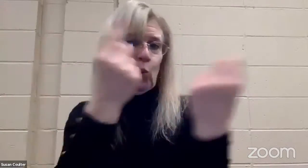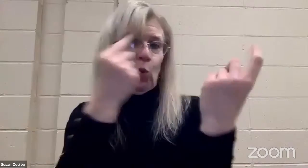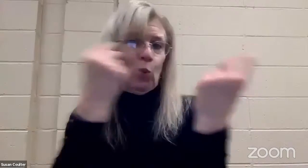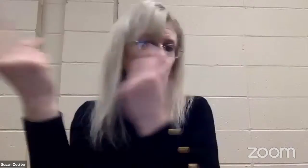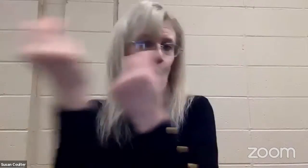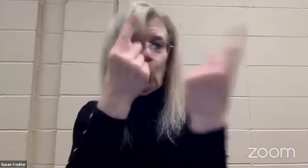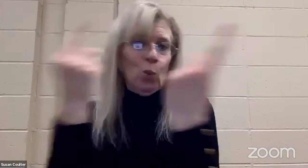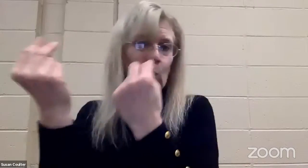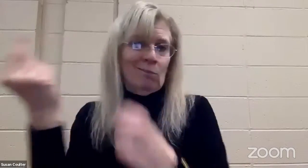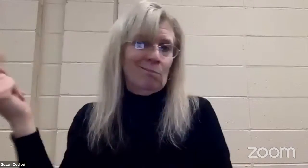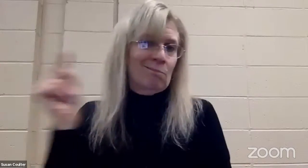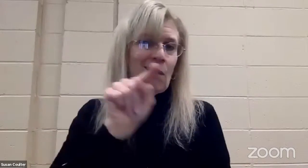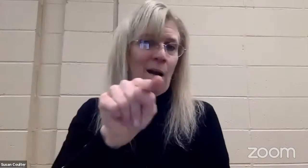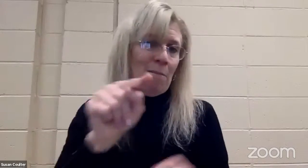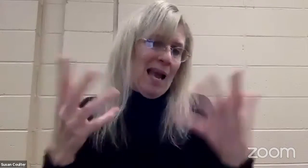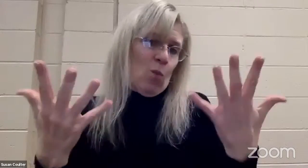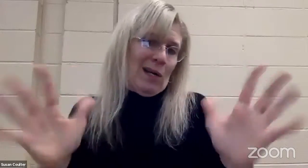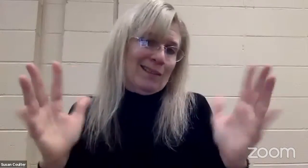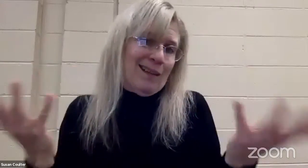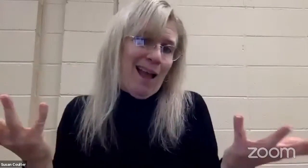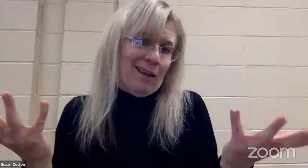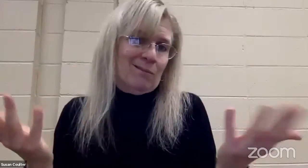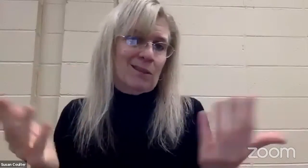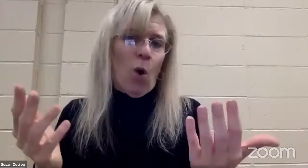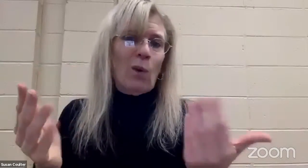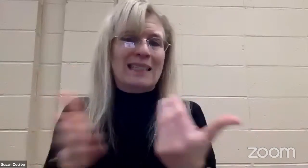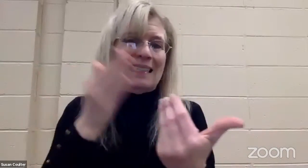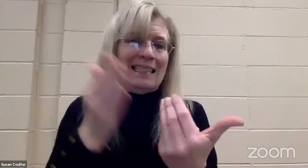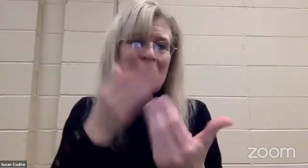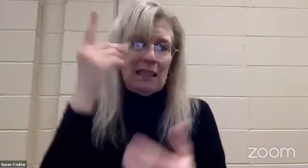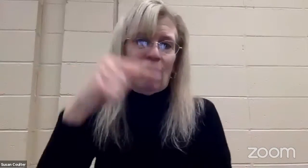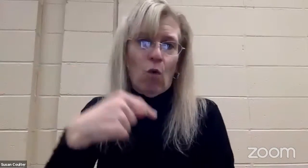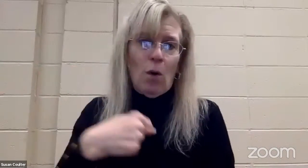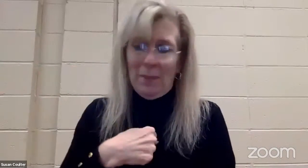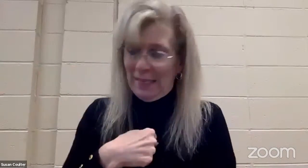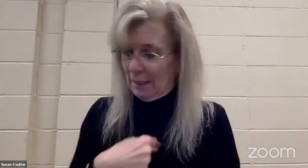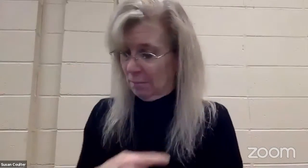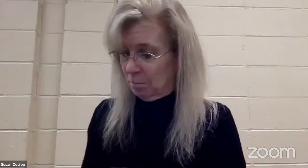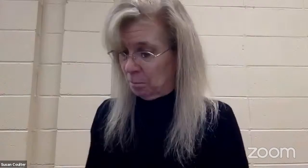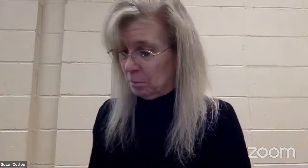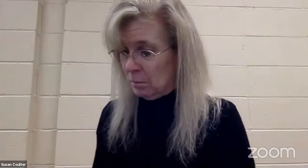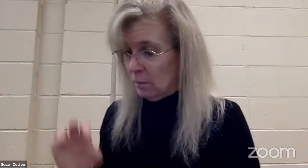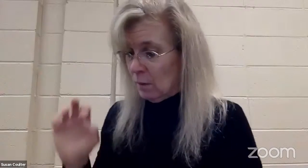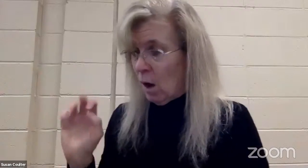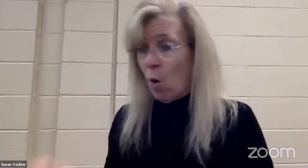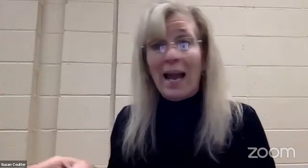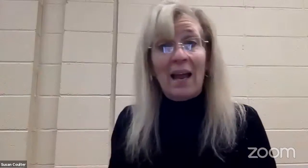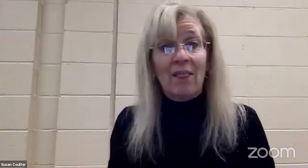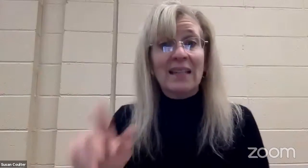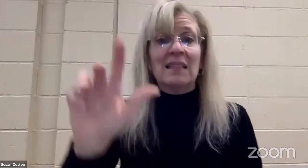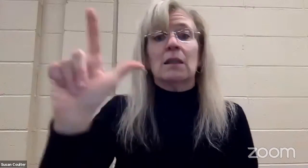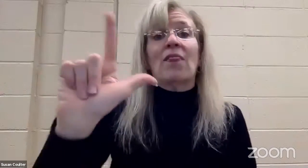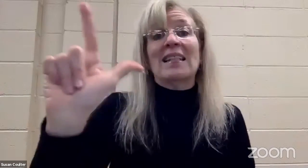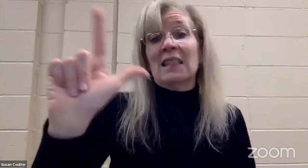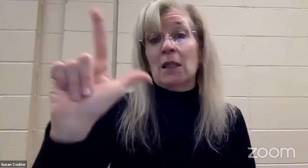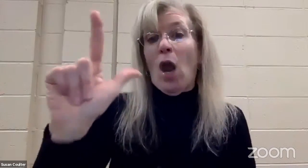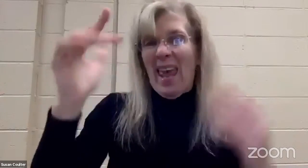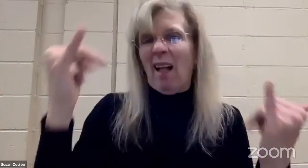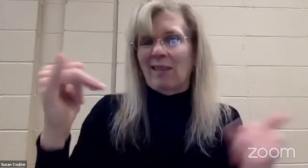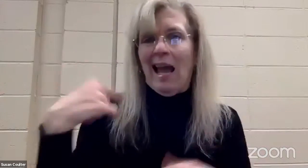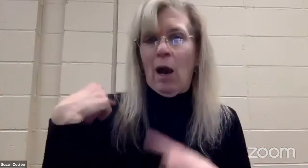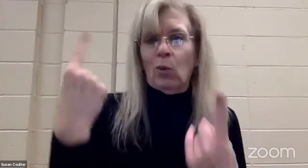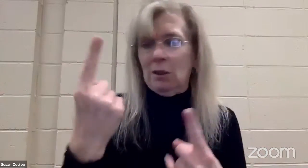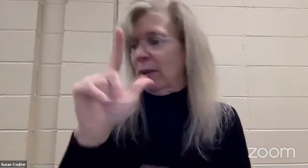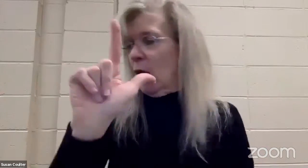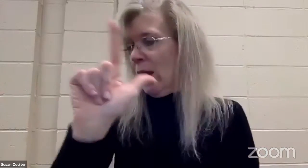and come back when it's done. So it's easy for me. Okay, this is on